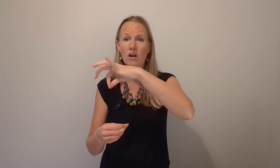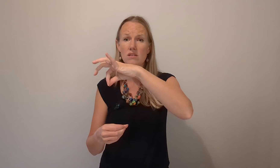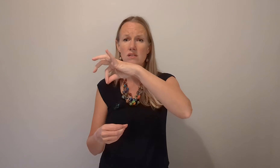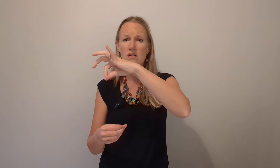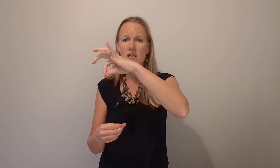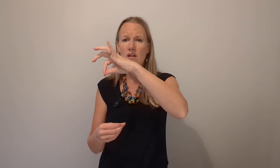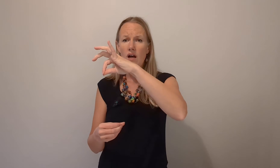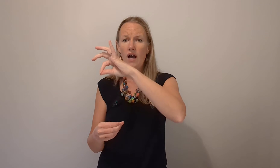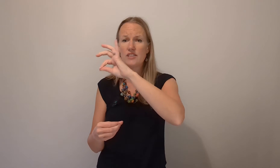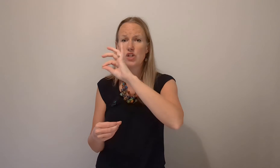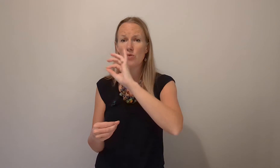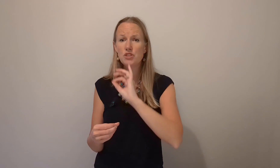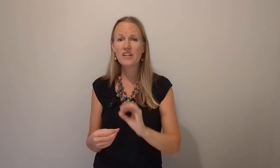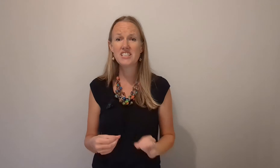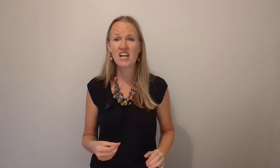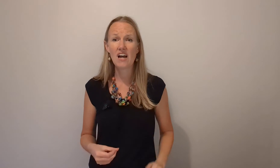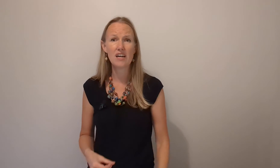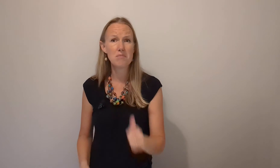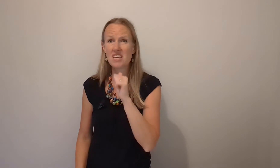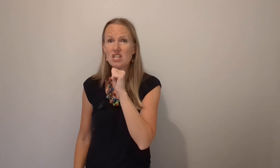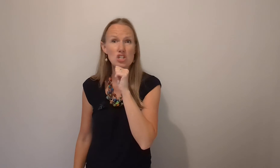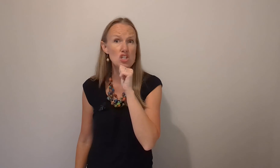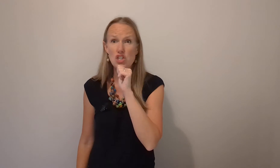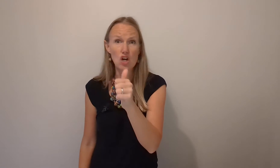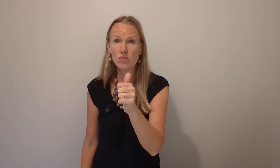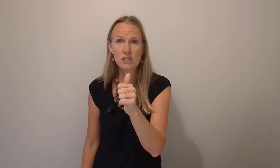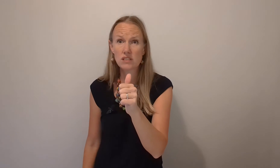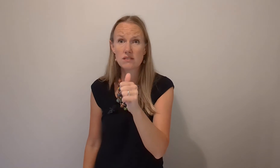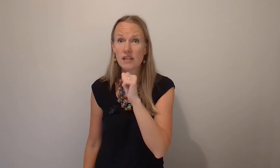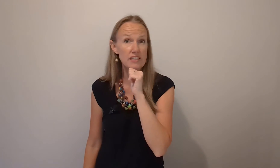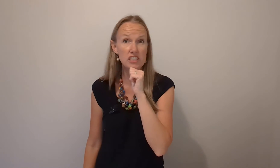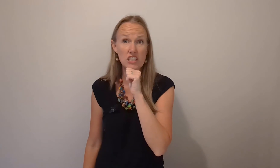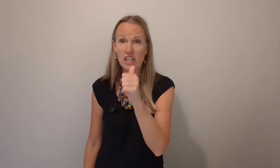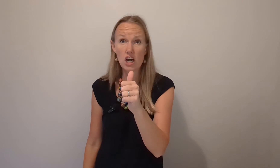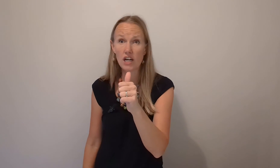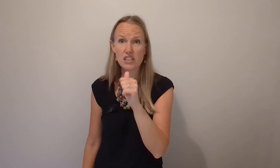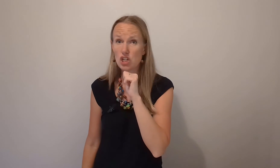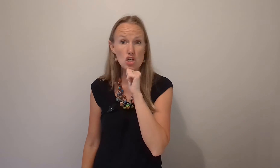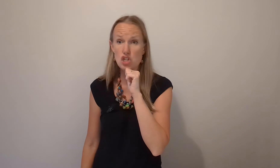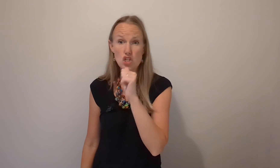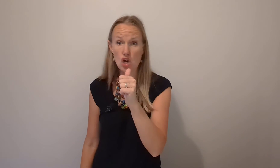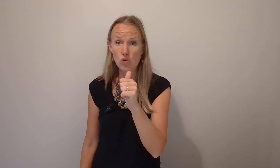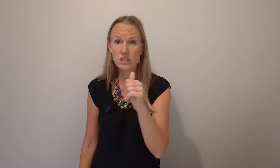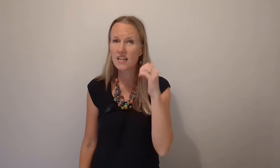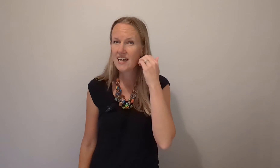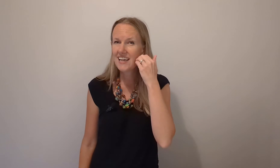soul. Don't you get shy on me. Don't, okay? Just like not, don't